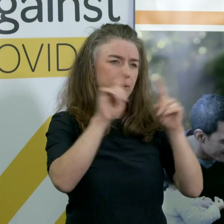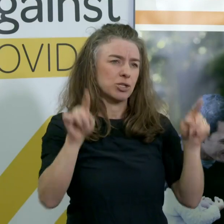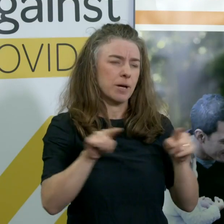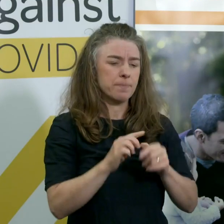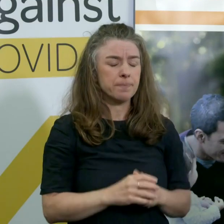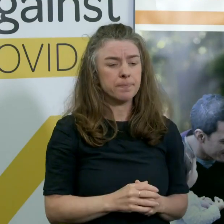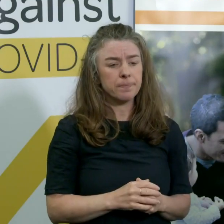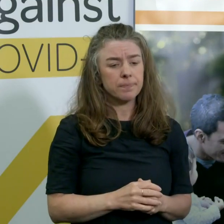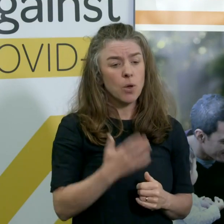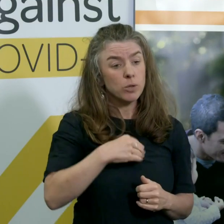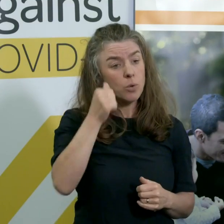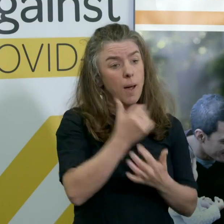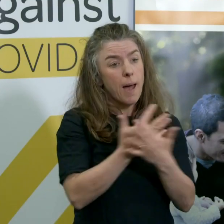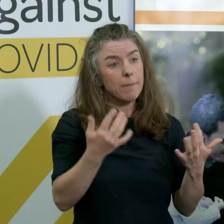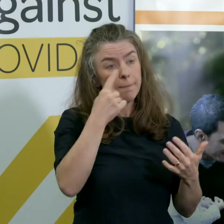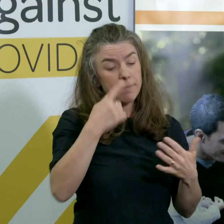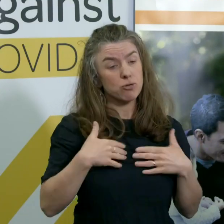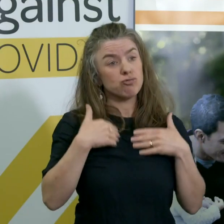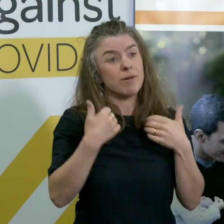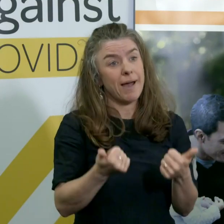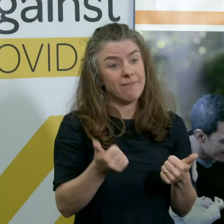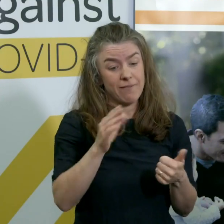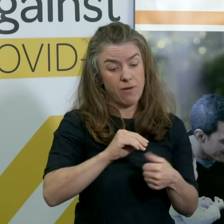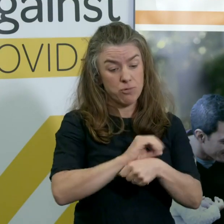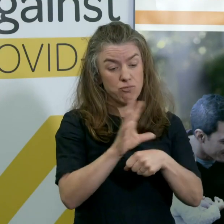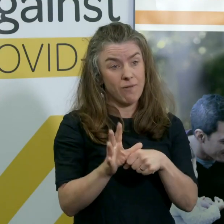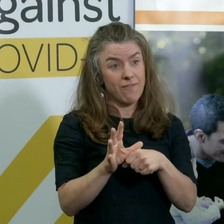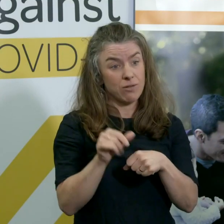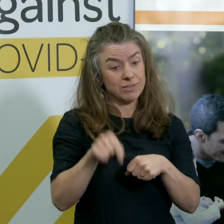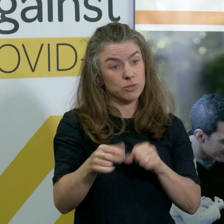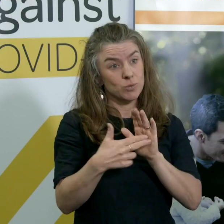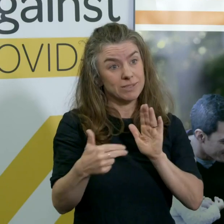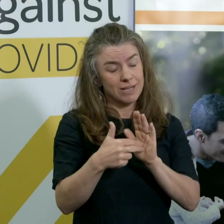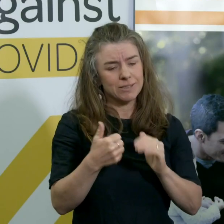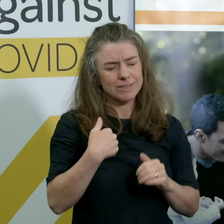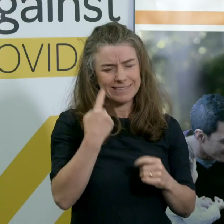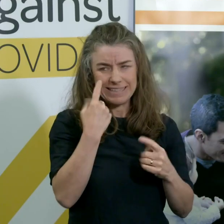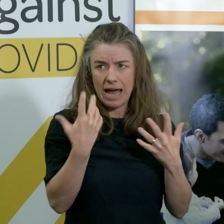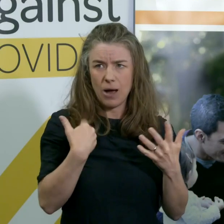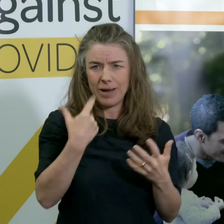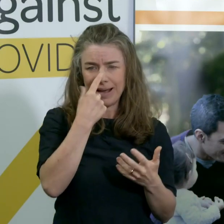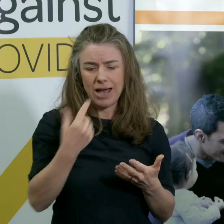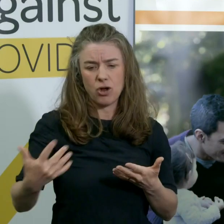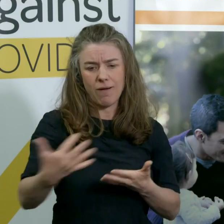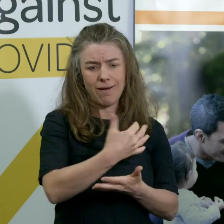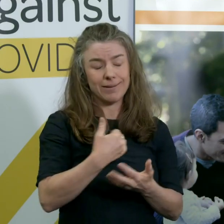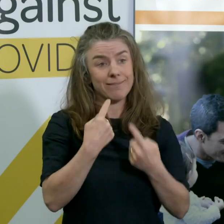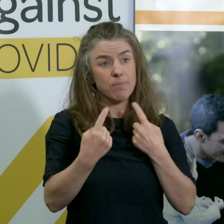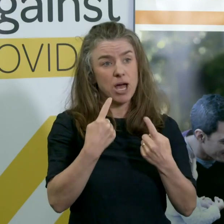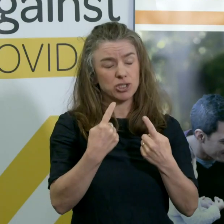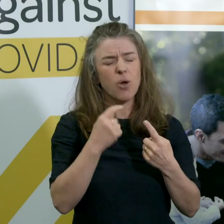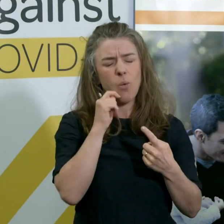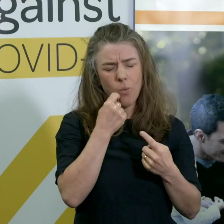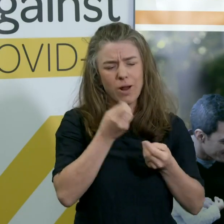have recovered from COVID-19 who have had infections. We're looking at how we can collect and report on this information, and we'll